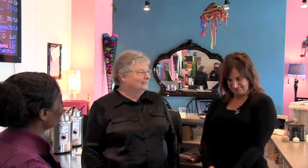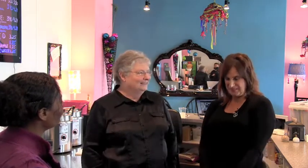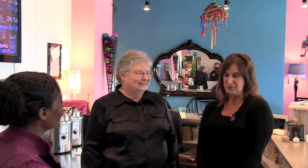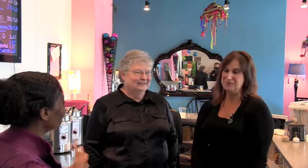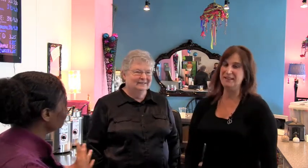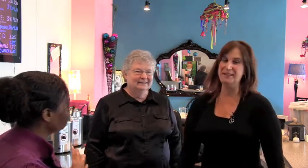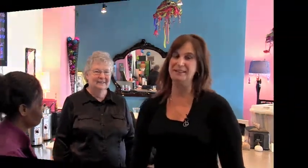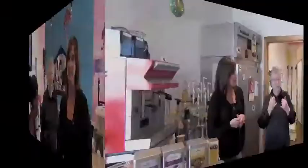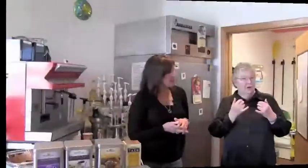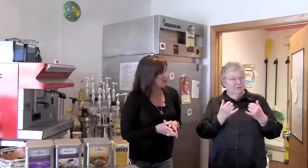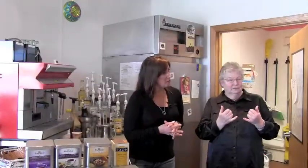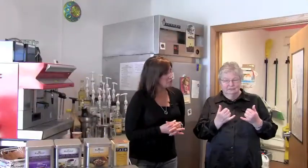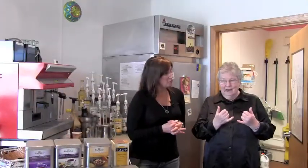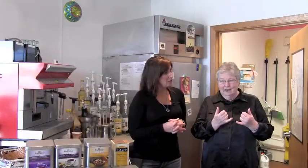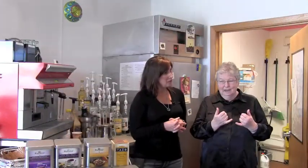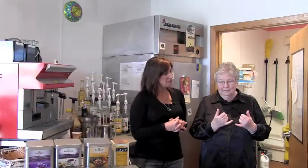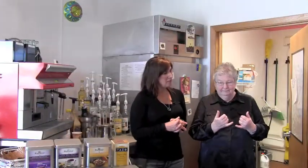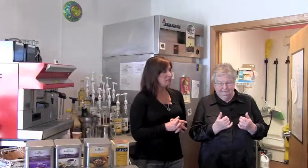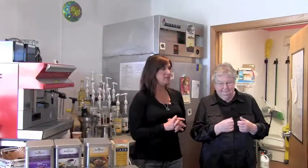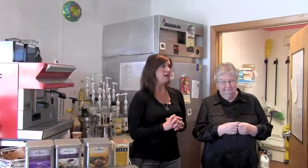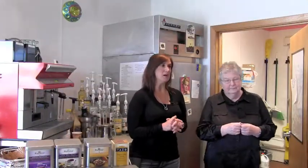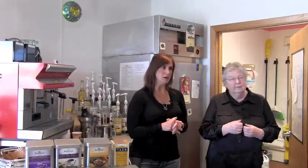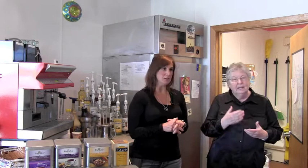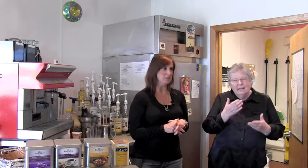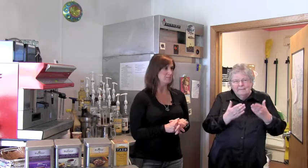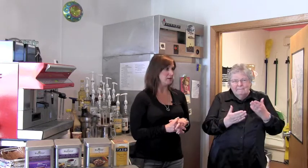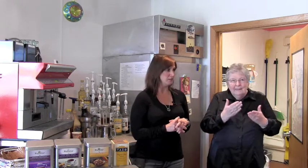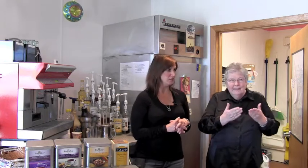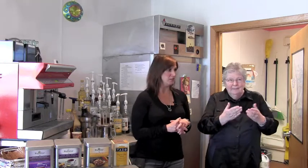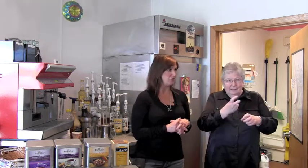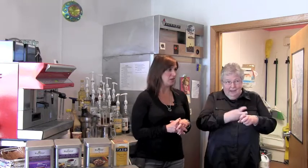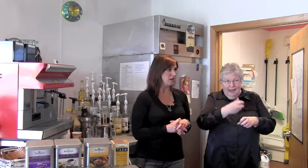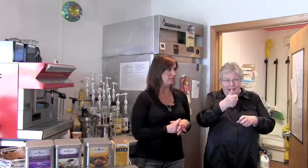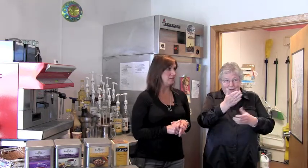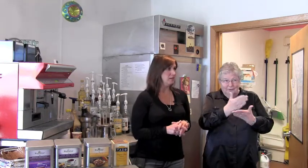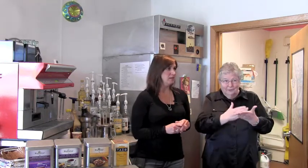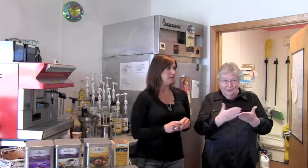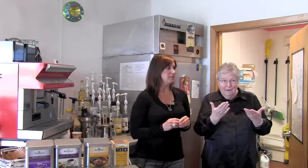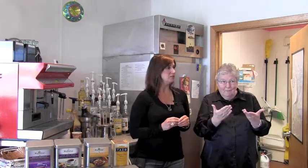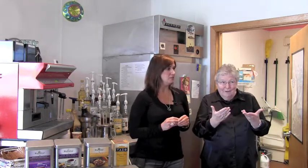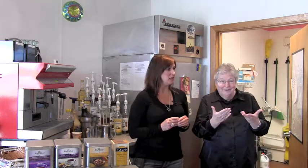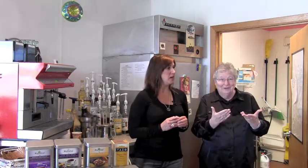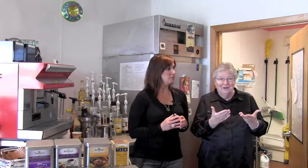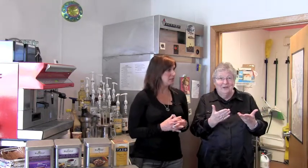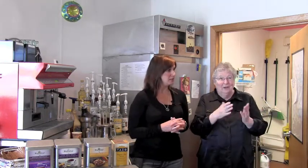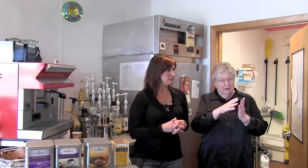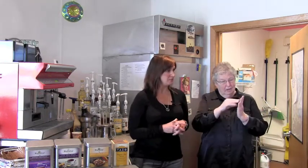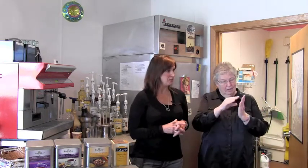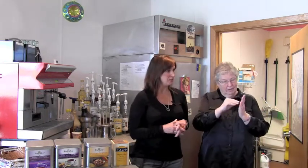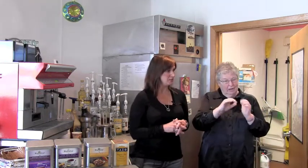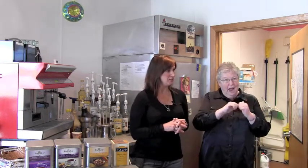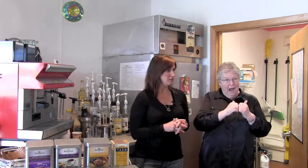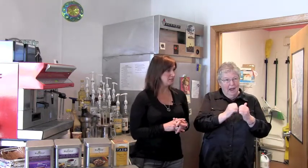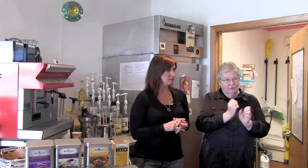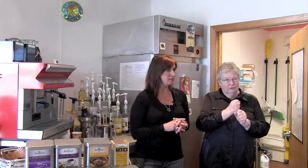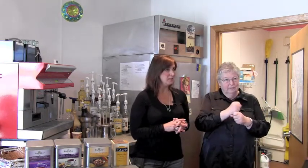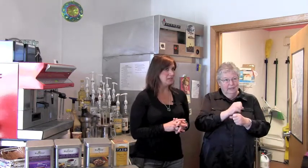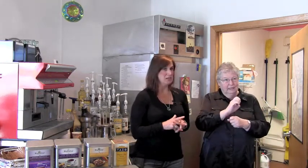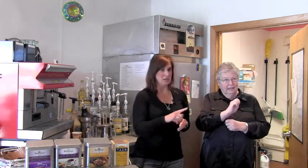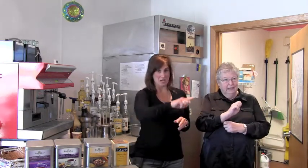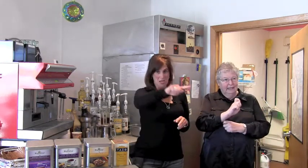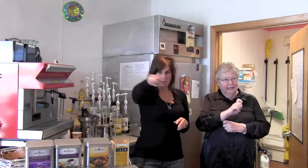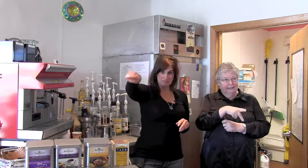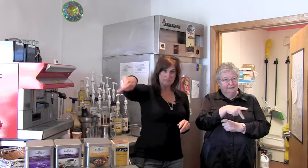All right. Okay, now, maybe the hardest part of the job is learning how to make espresso